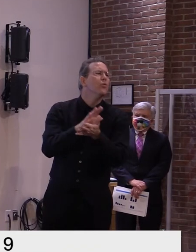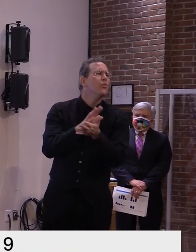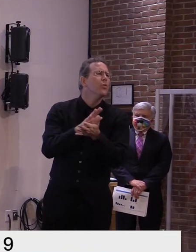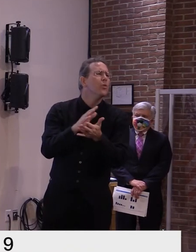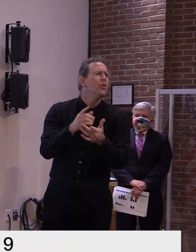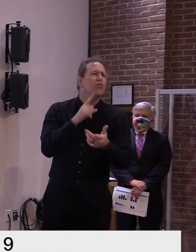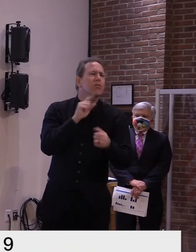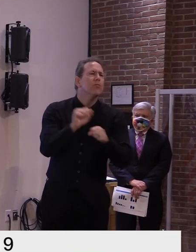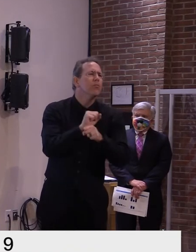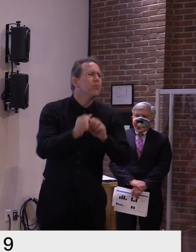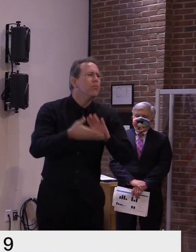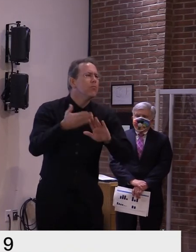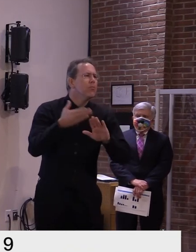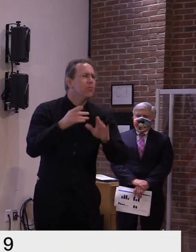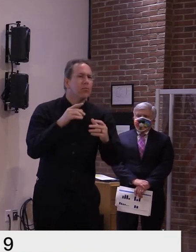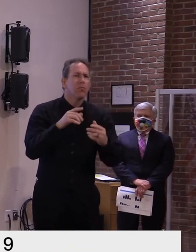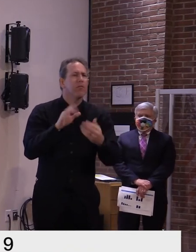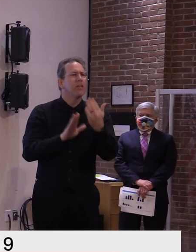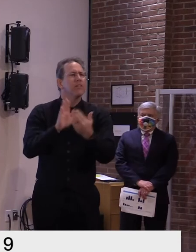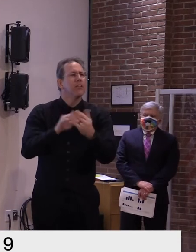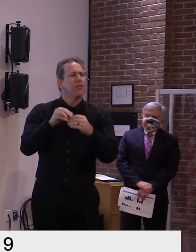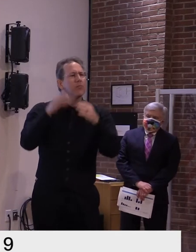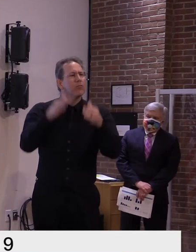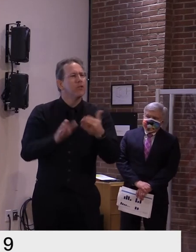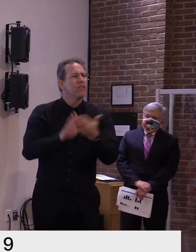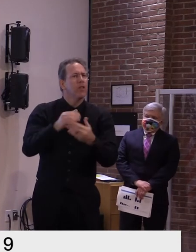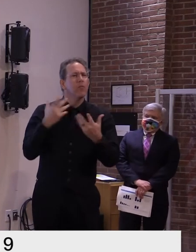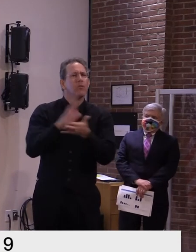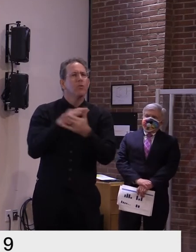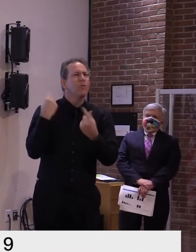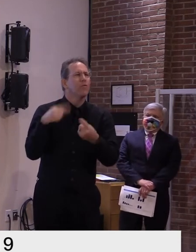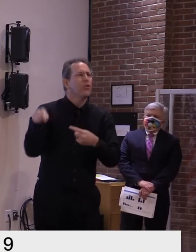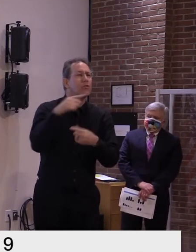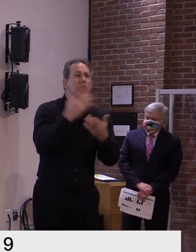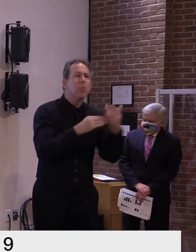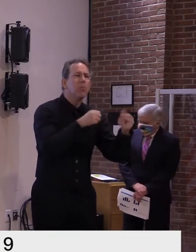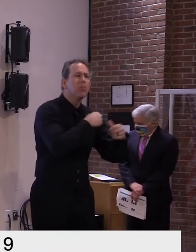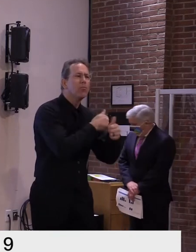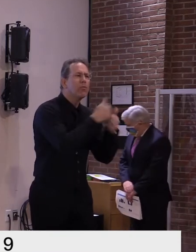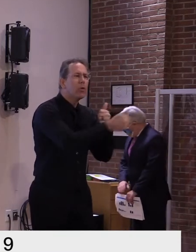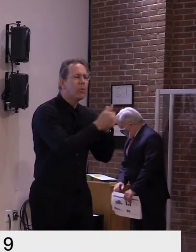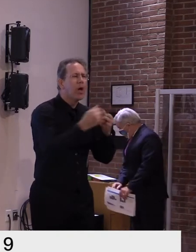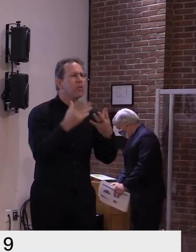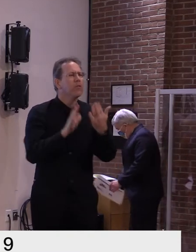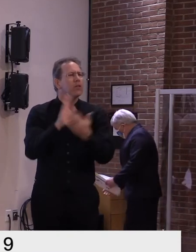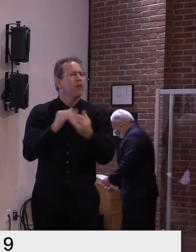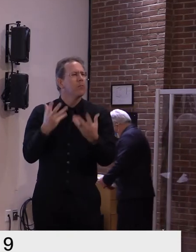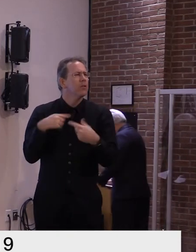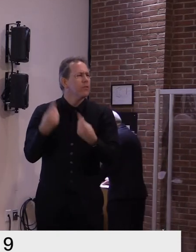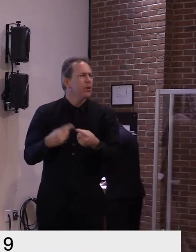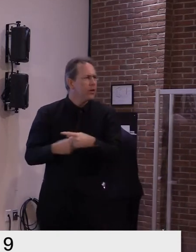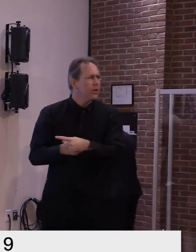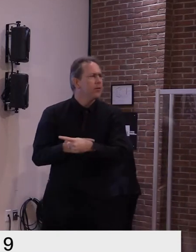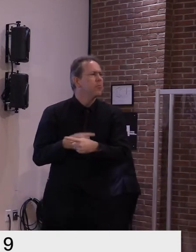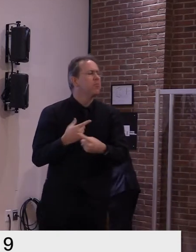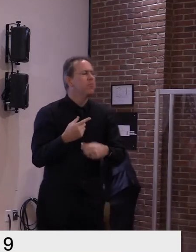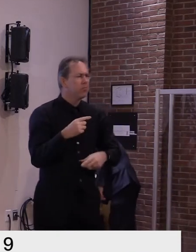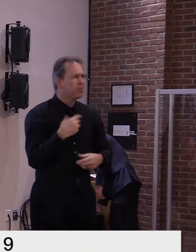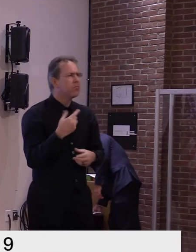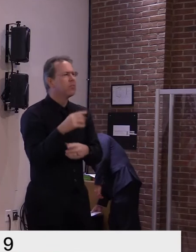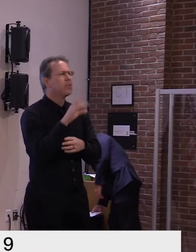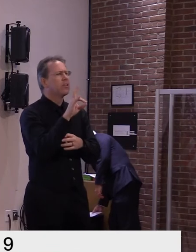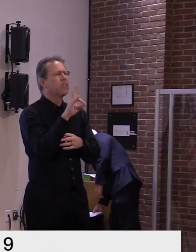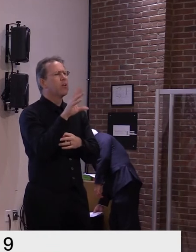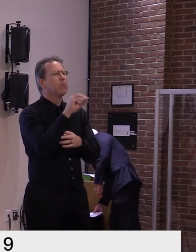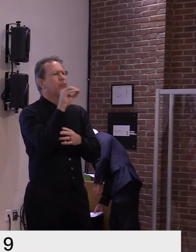been pretty steady at about 75% or in hybrid. We certainly saw a doubling of in-person instruction at the elementary